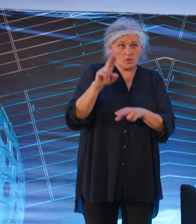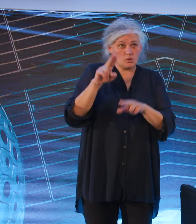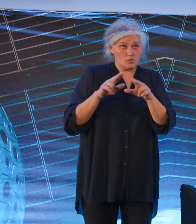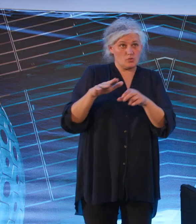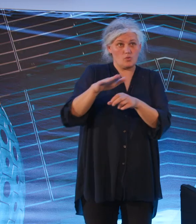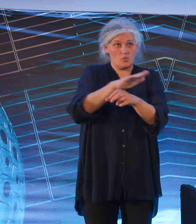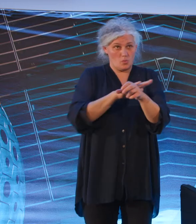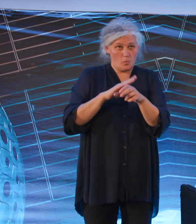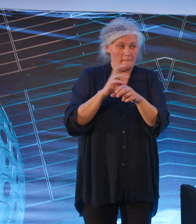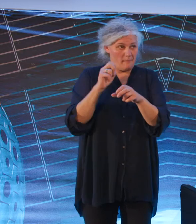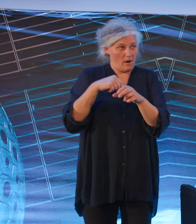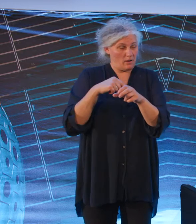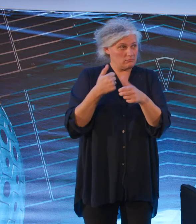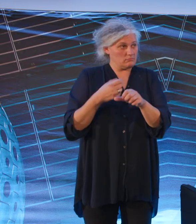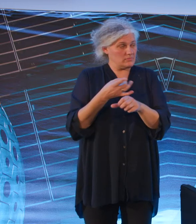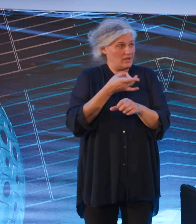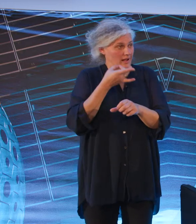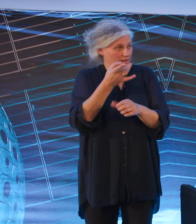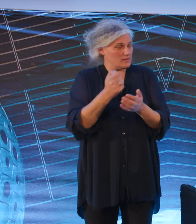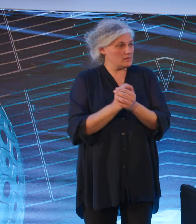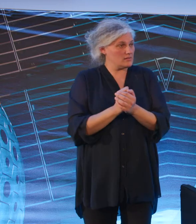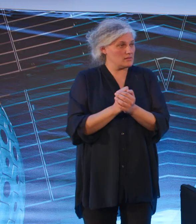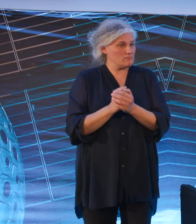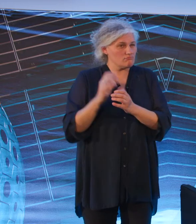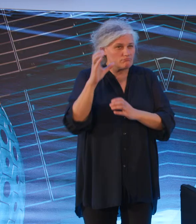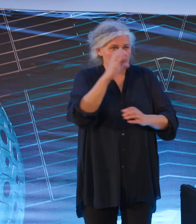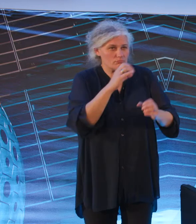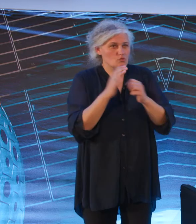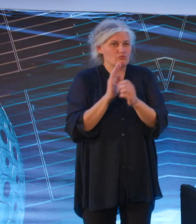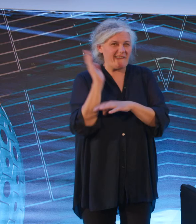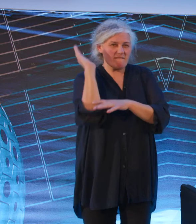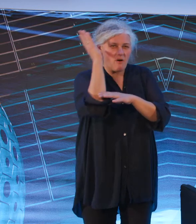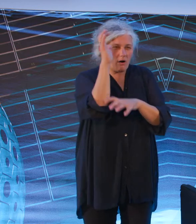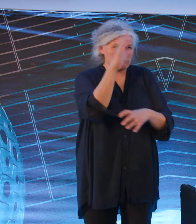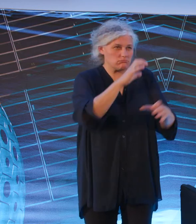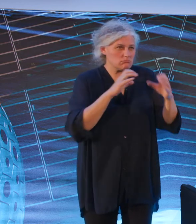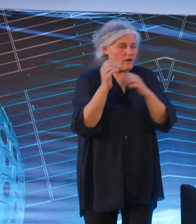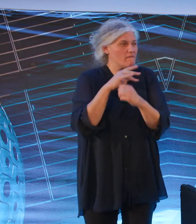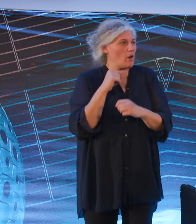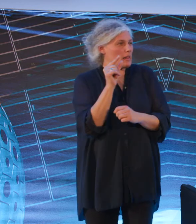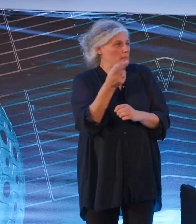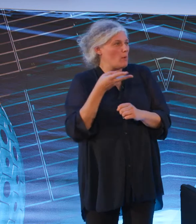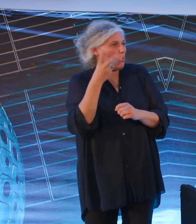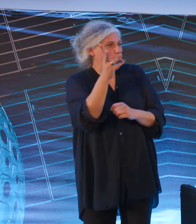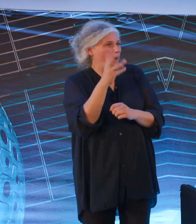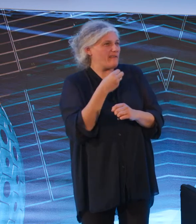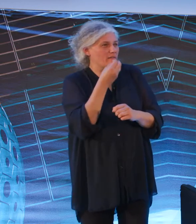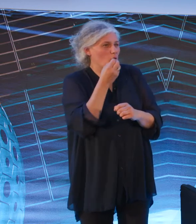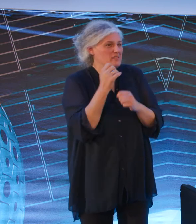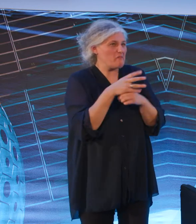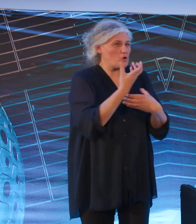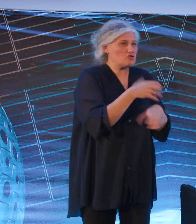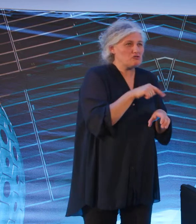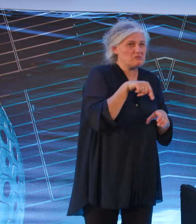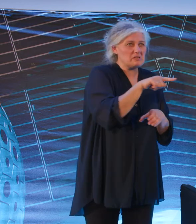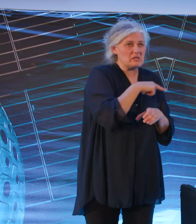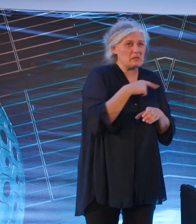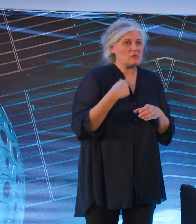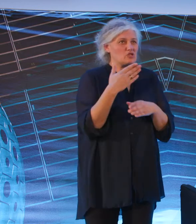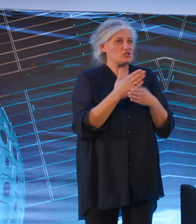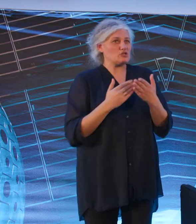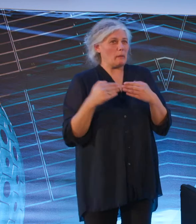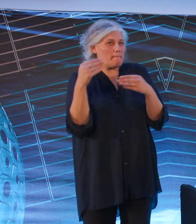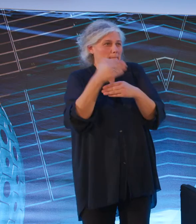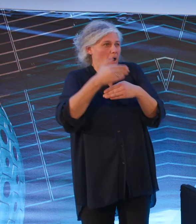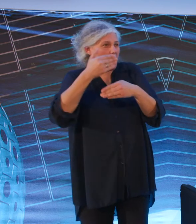quarry. Days spent trekking through dense forest, returning with little in the way of food for the children beyond some softening berries